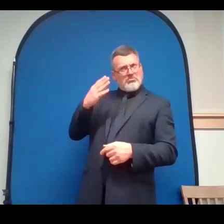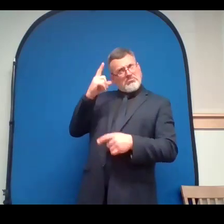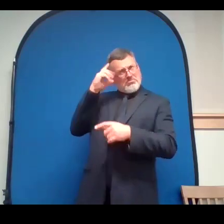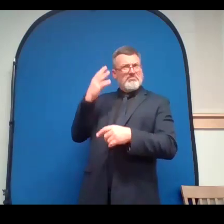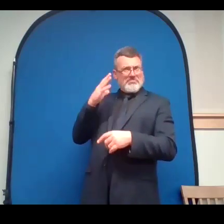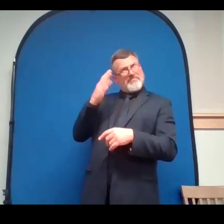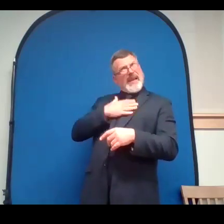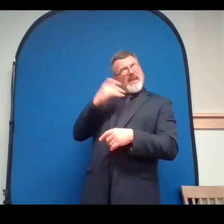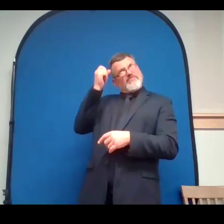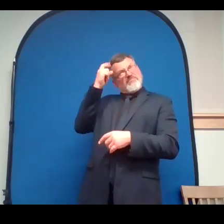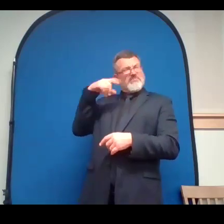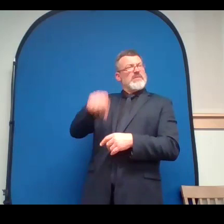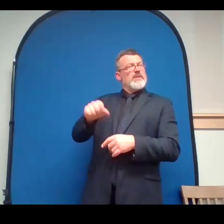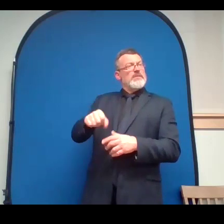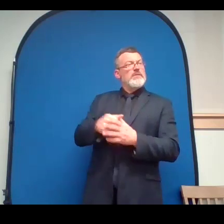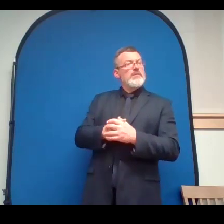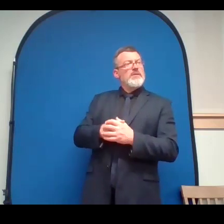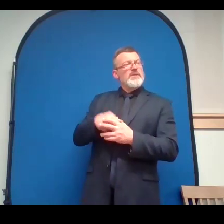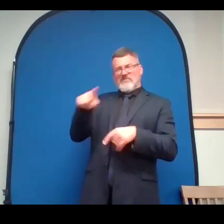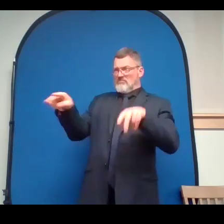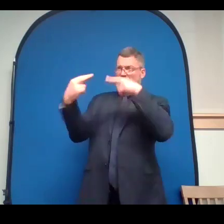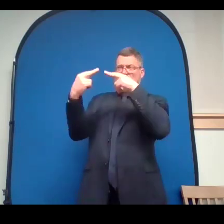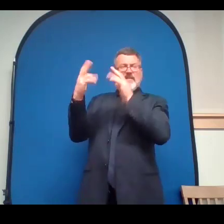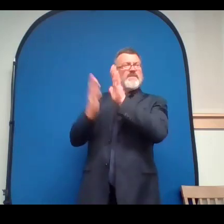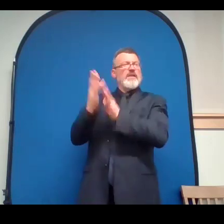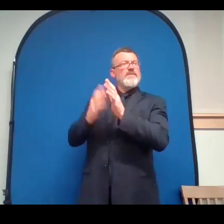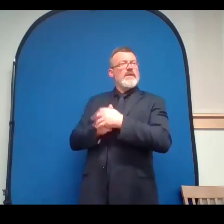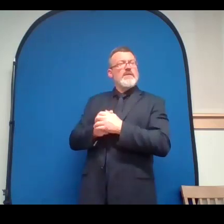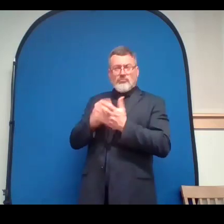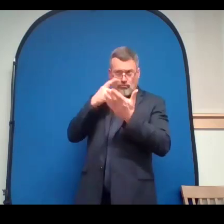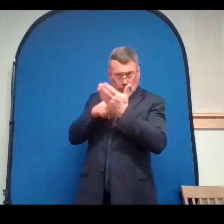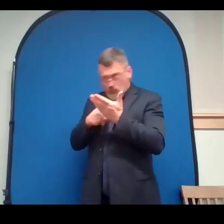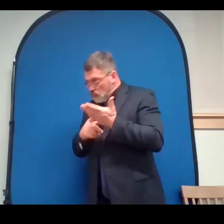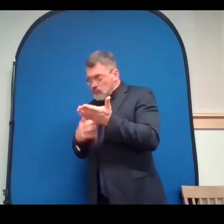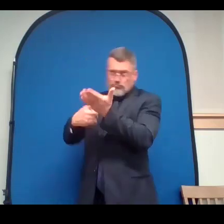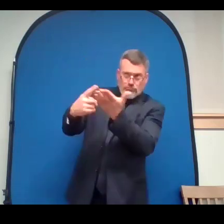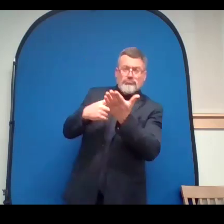to do a face-to-face, sir, just to confirm the well-being, yes, sir. So,